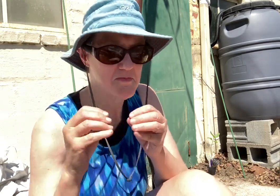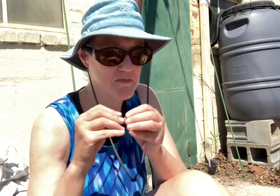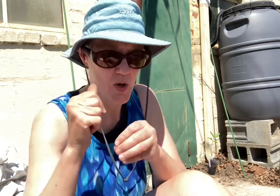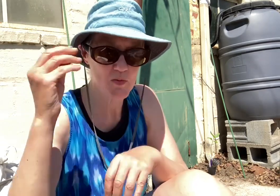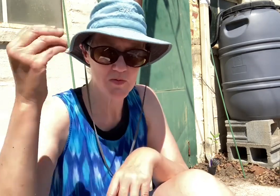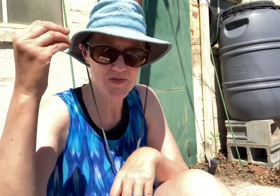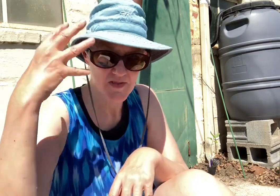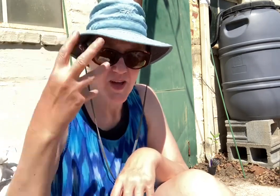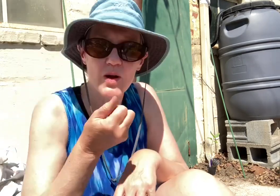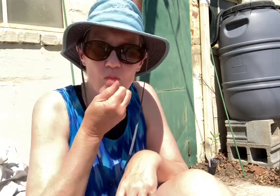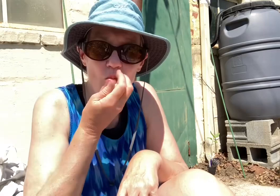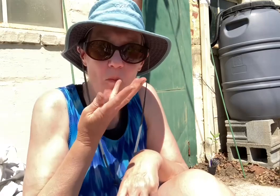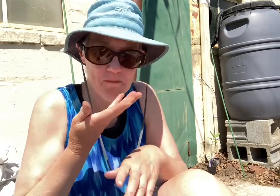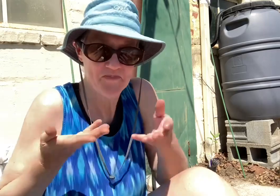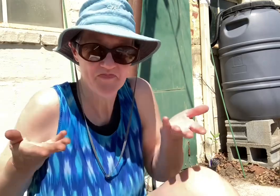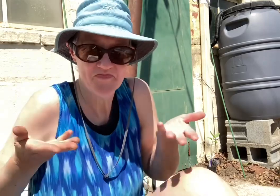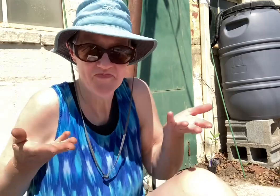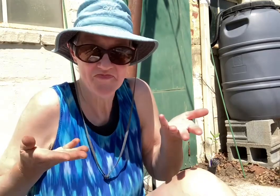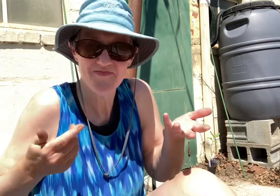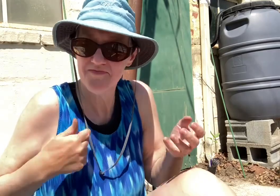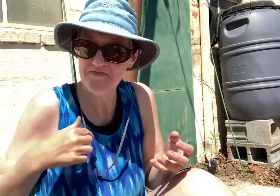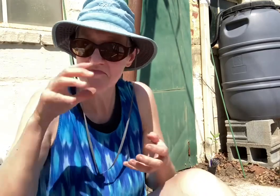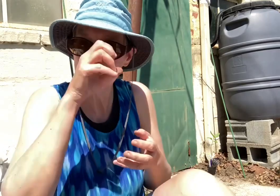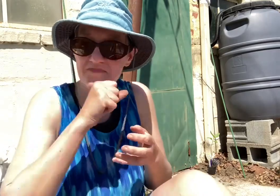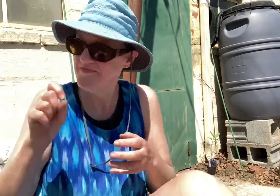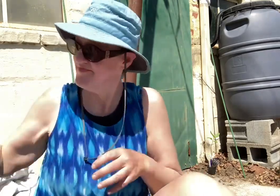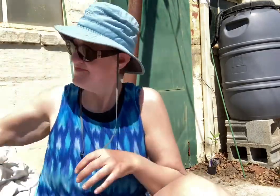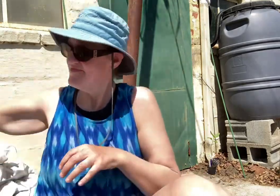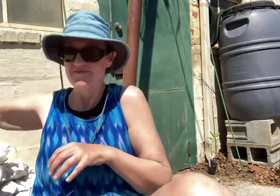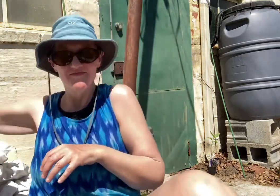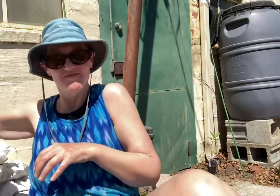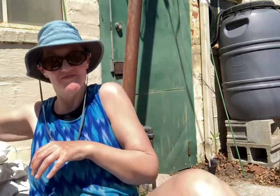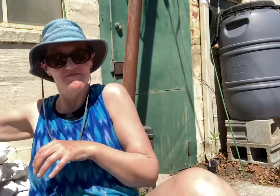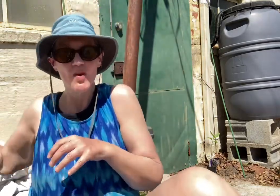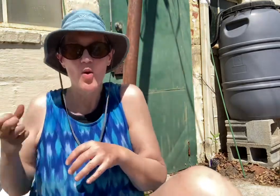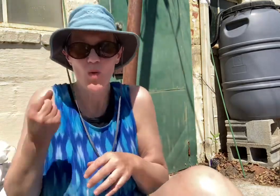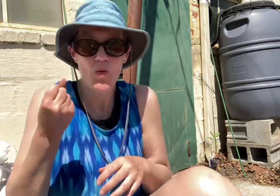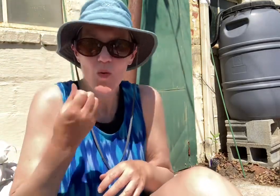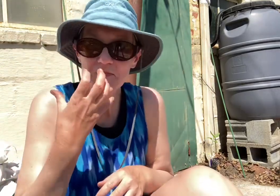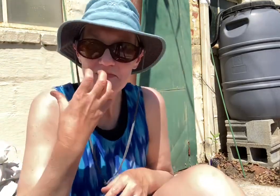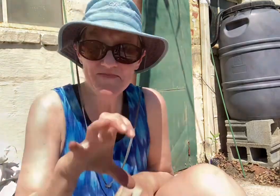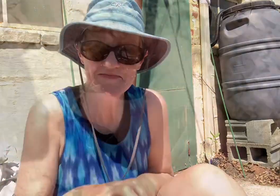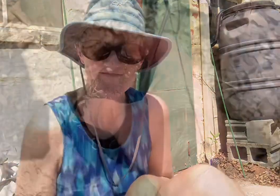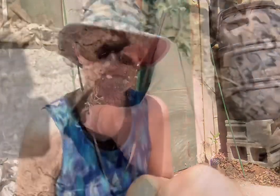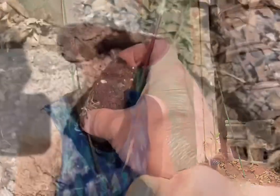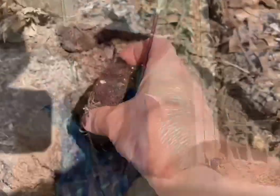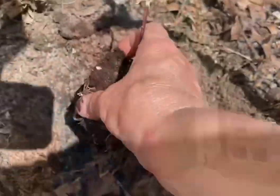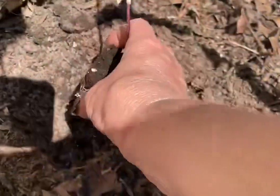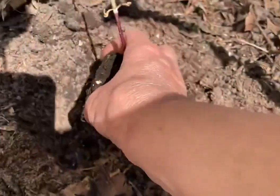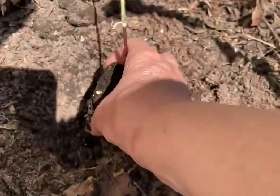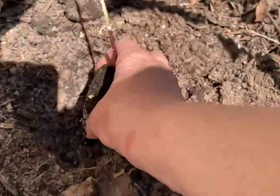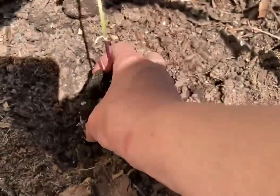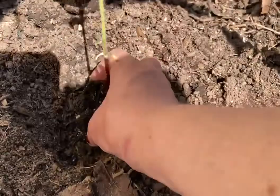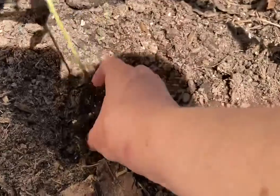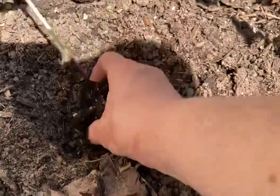okra. This gets the most sun, and it is the warmest location. I think this